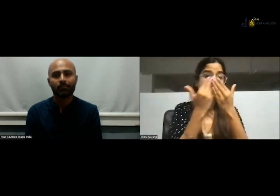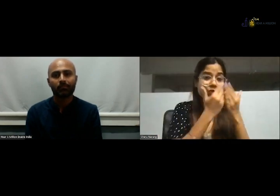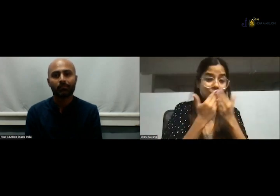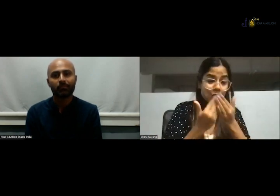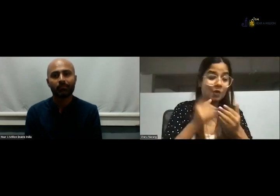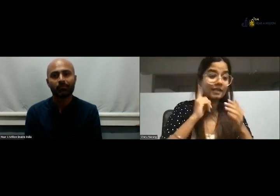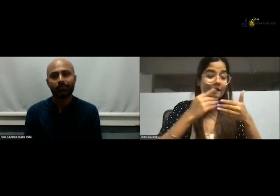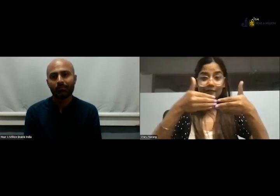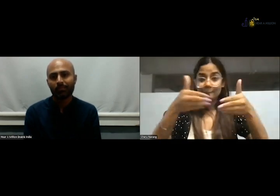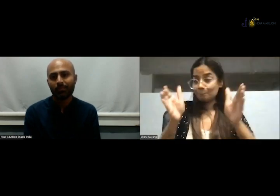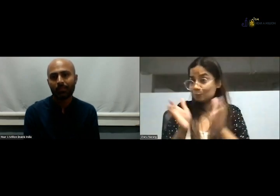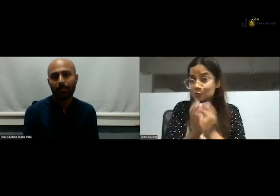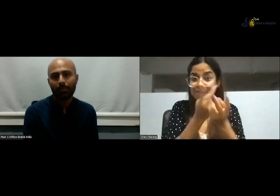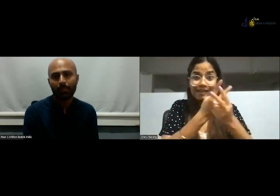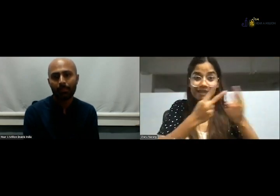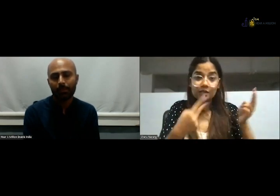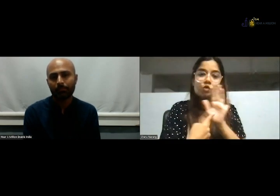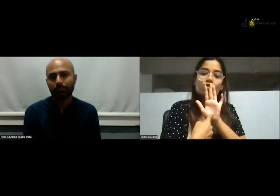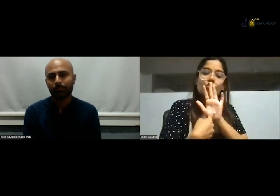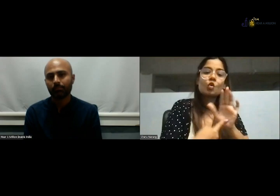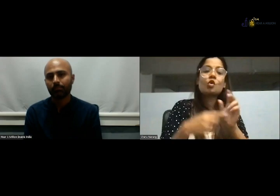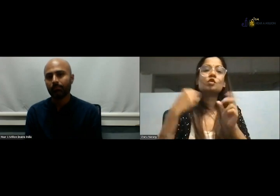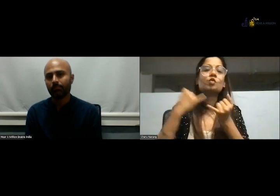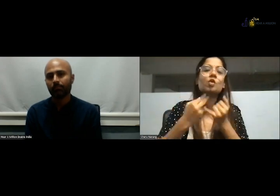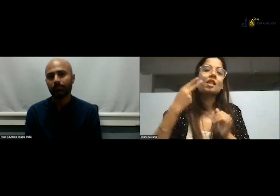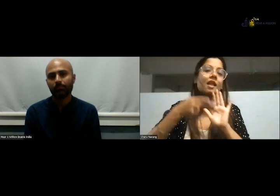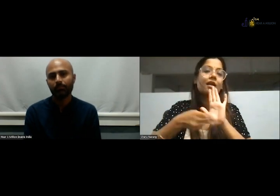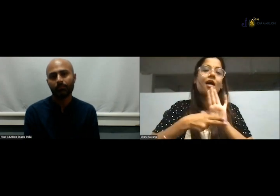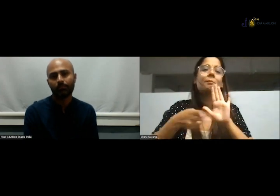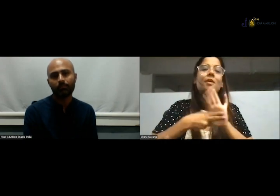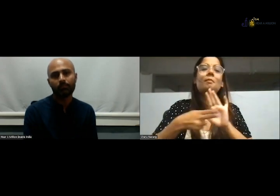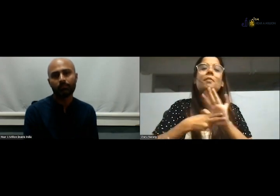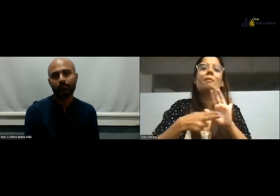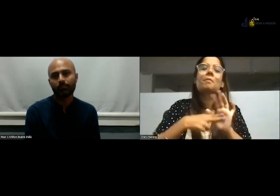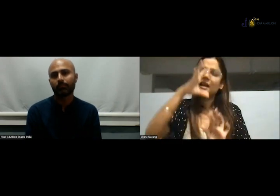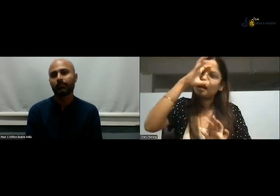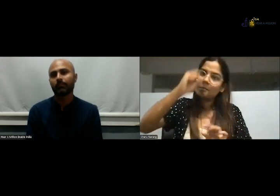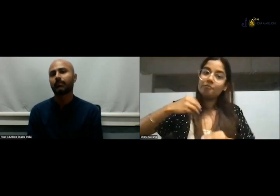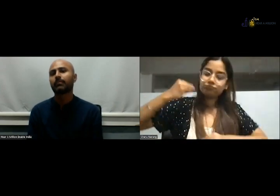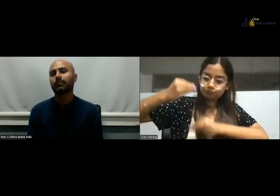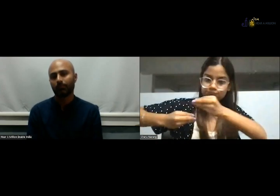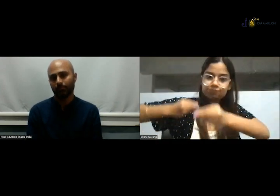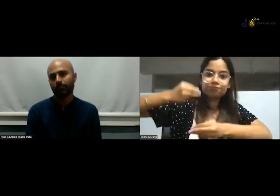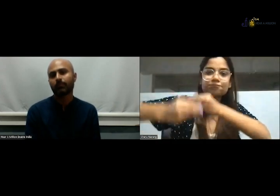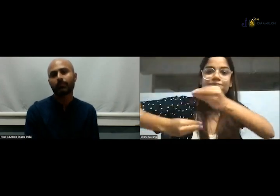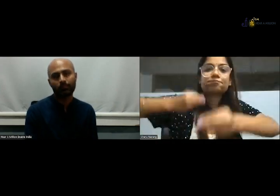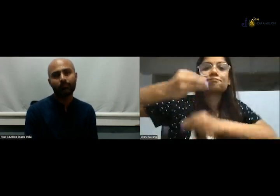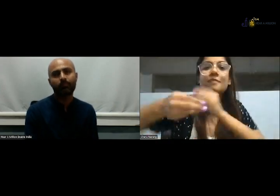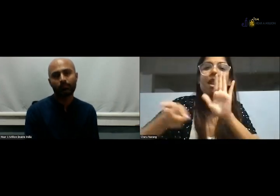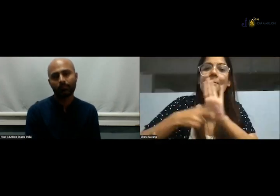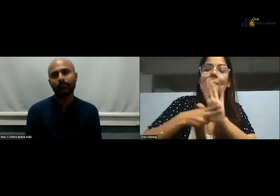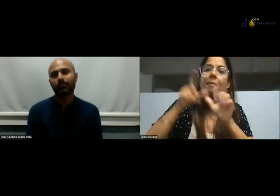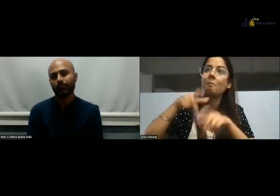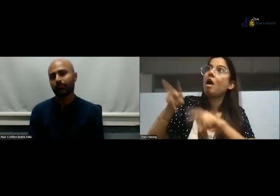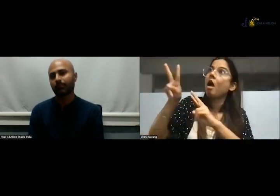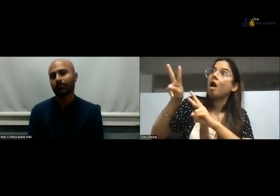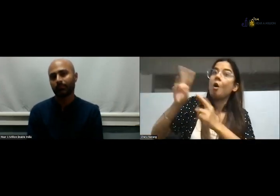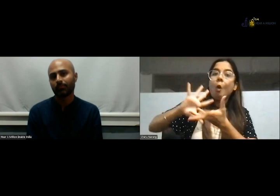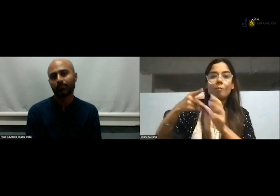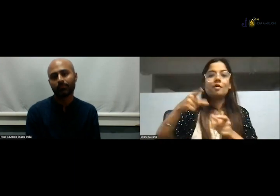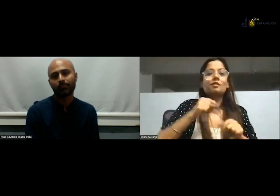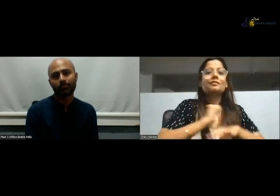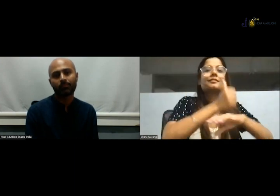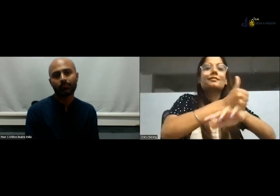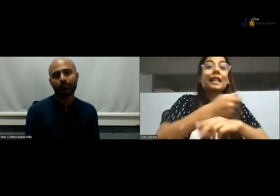We must never forget Sudamini Pete and her legacy. It will always remain with us, and we will remember